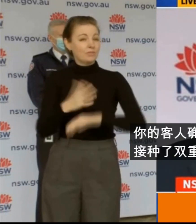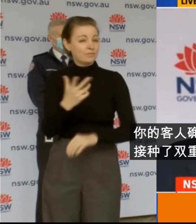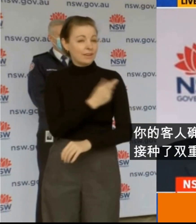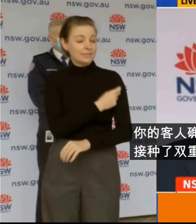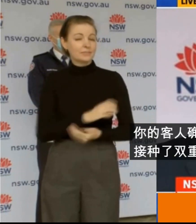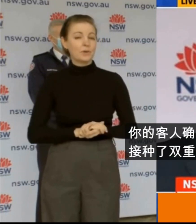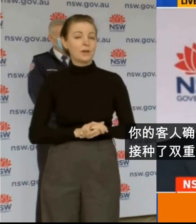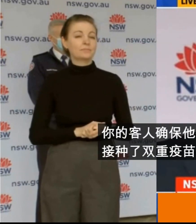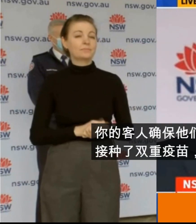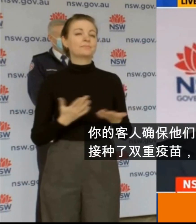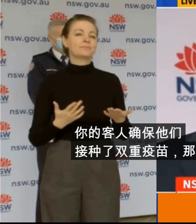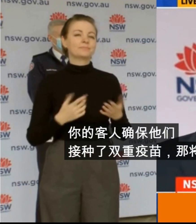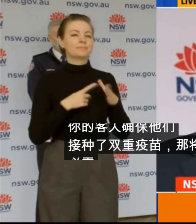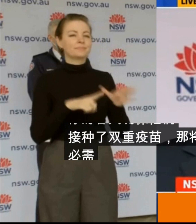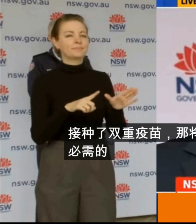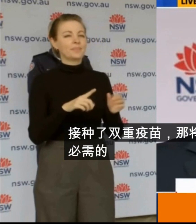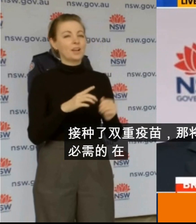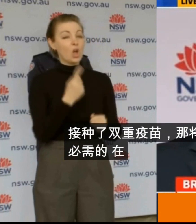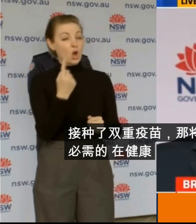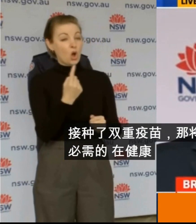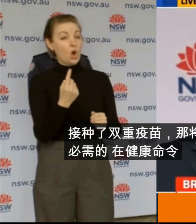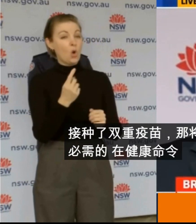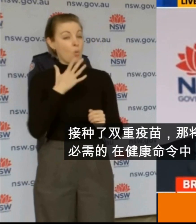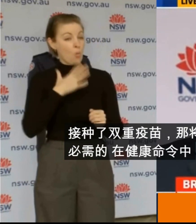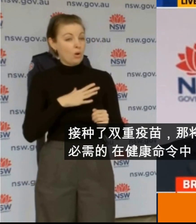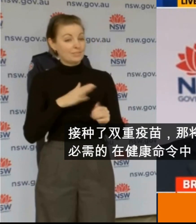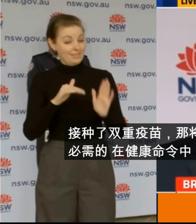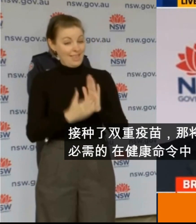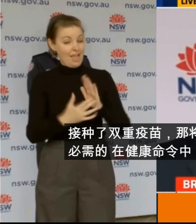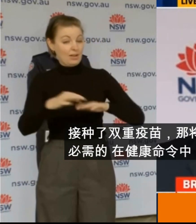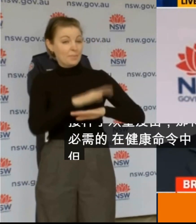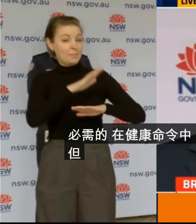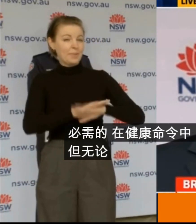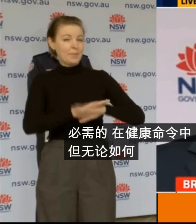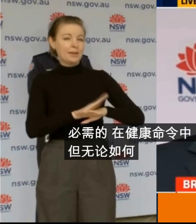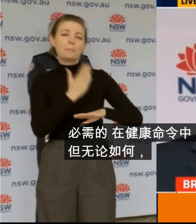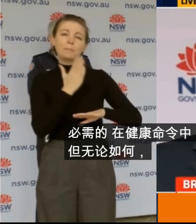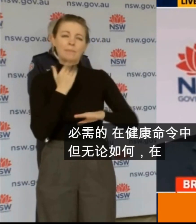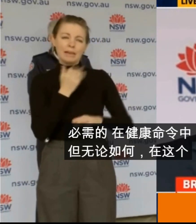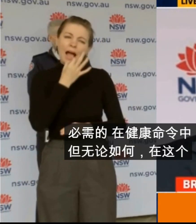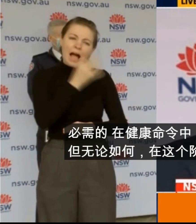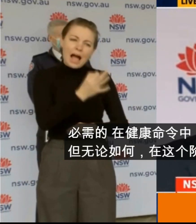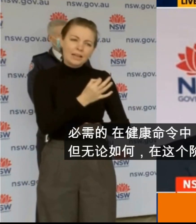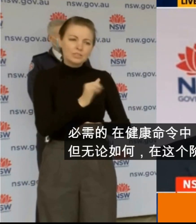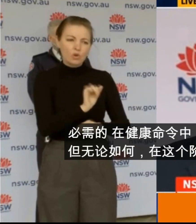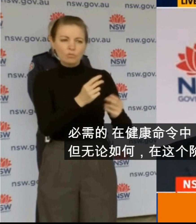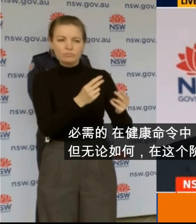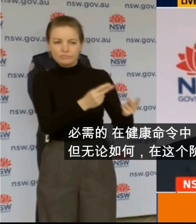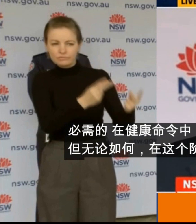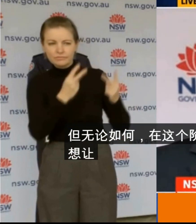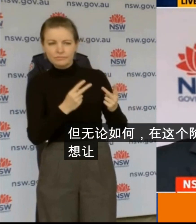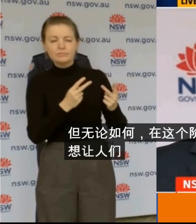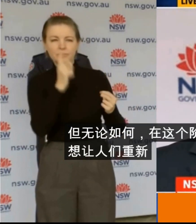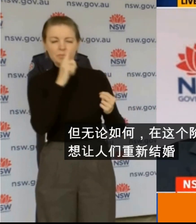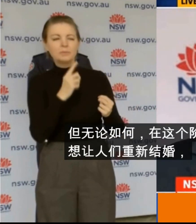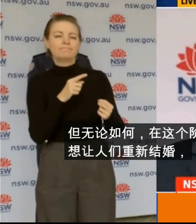are double vaccinated, but it isn't going to be a requirement in the health orders, but at this stage anyway. We